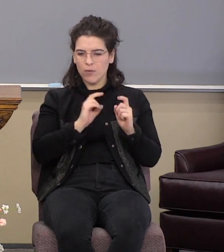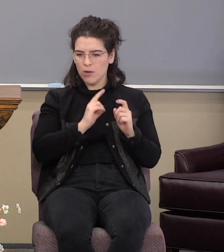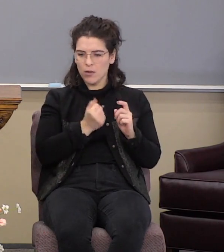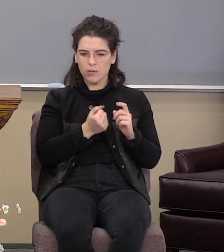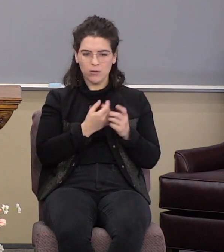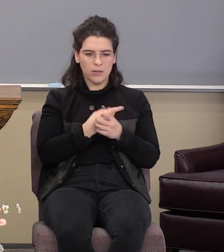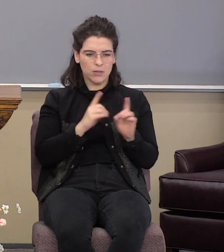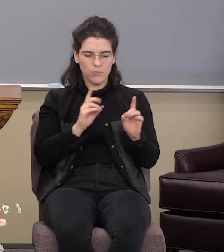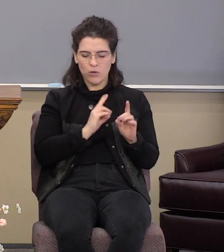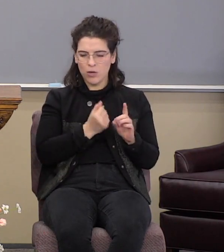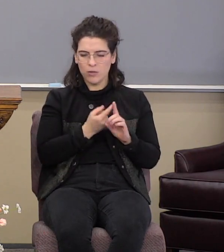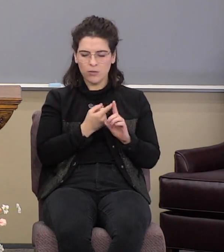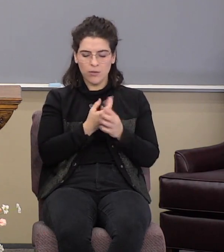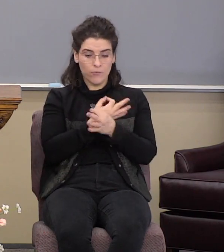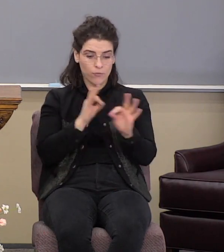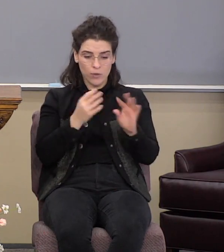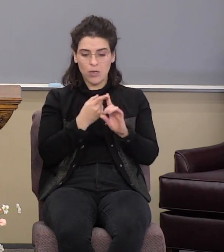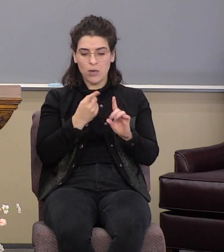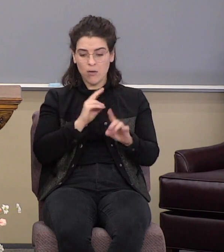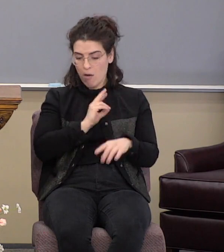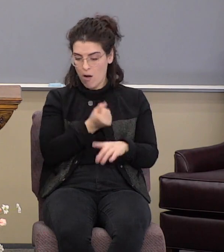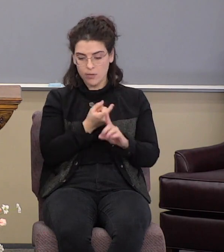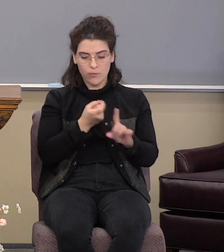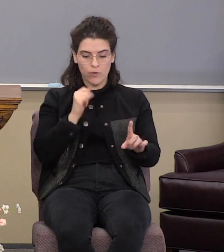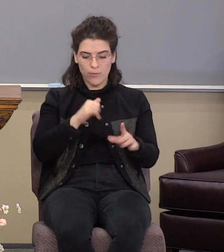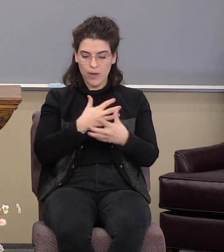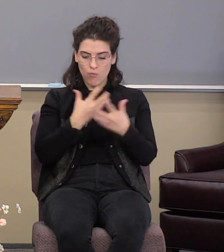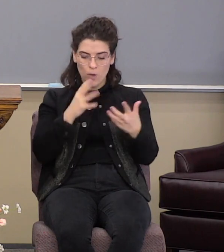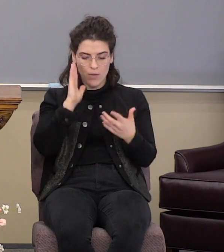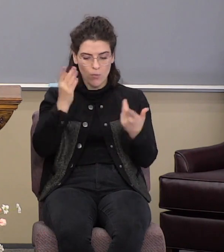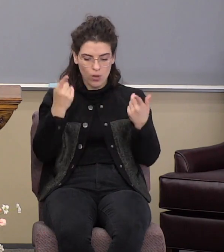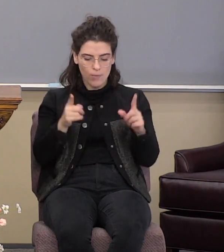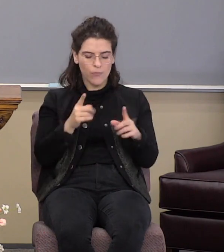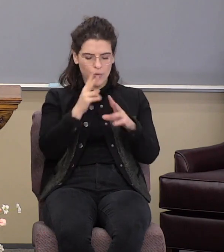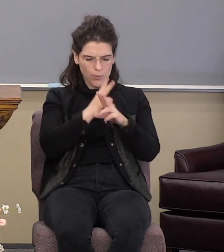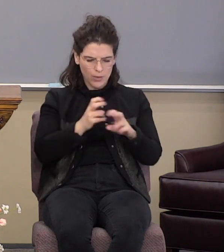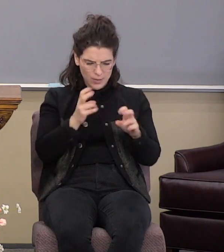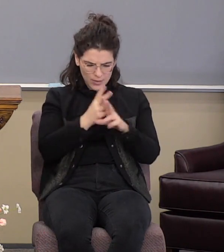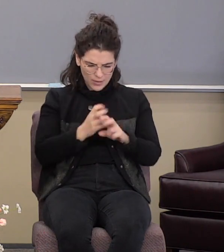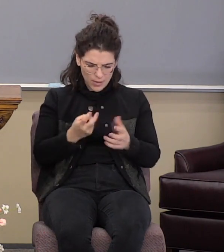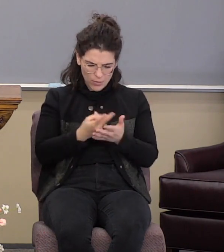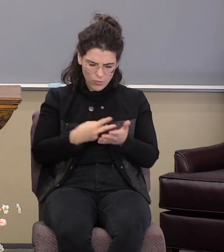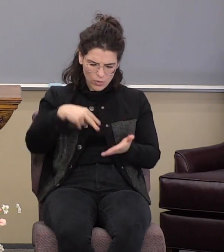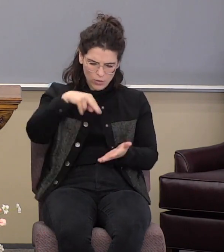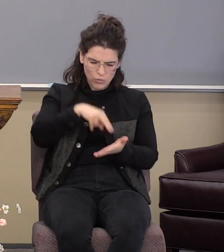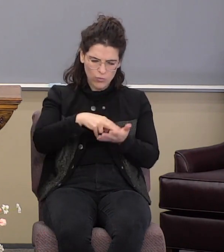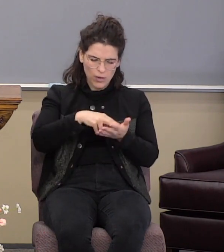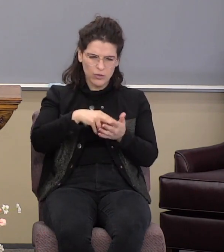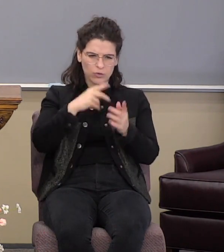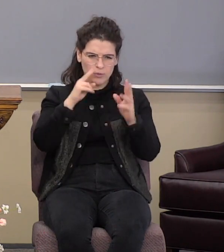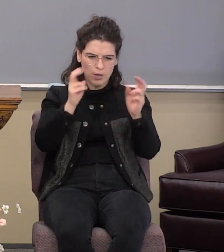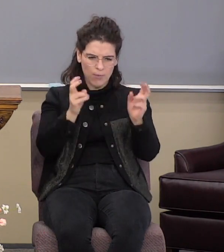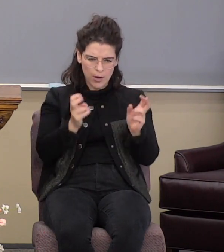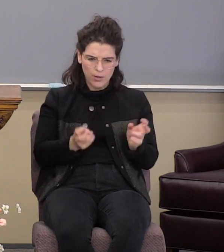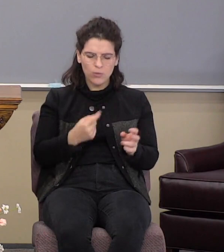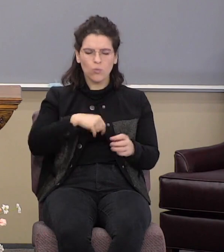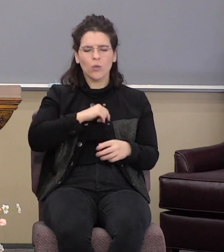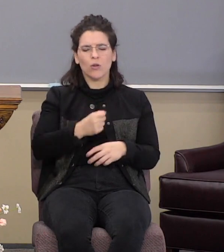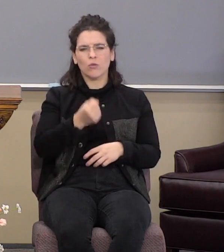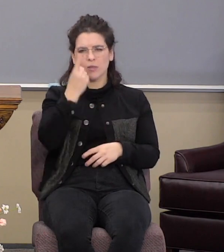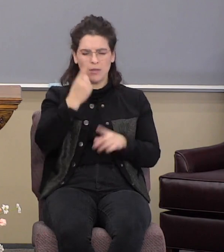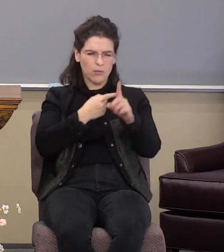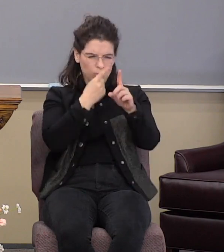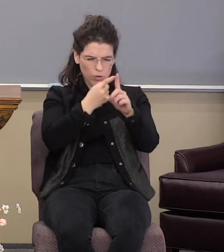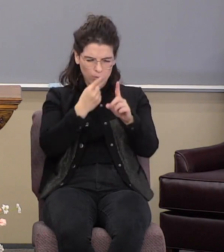that wrath to come. And again, as we examine the issues of resurrection, may we certainly understand the purposes of it. And as we gain